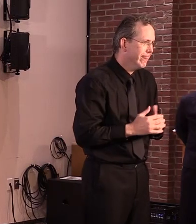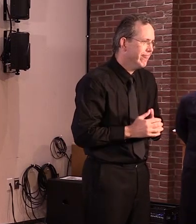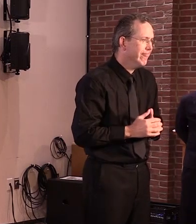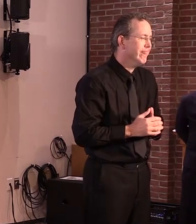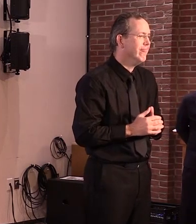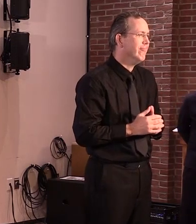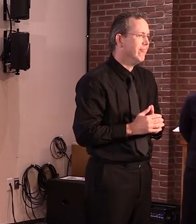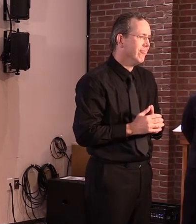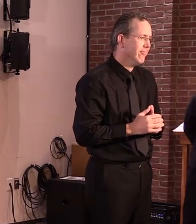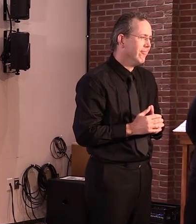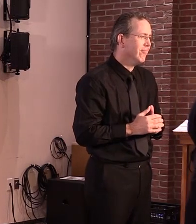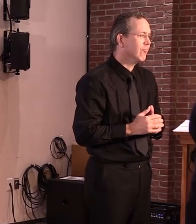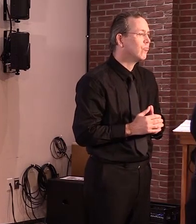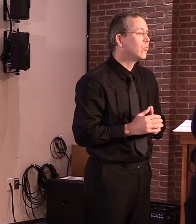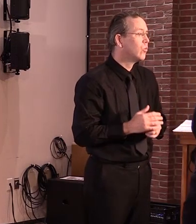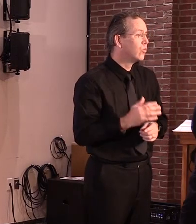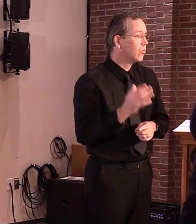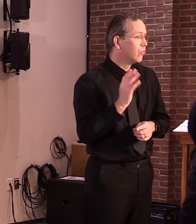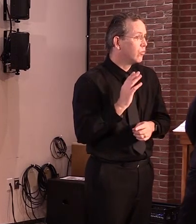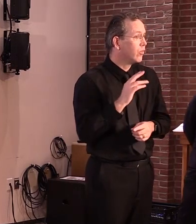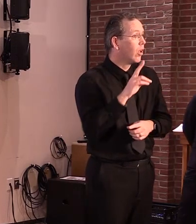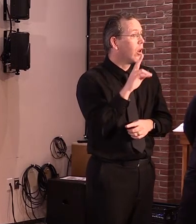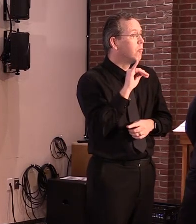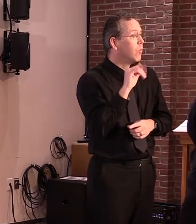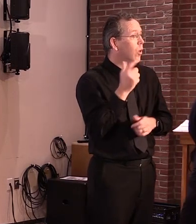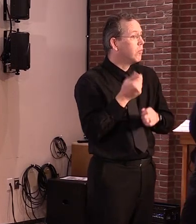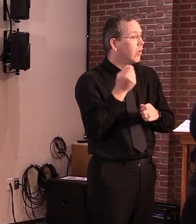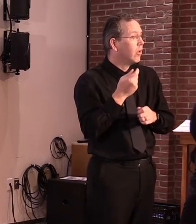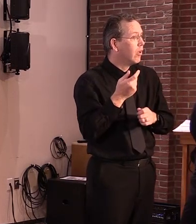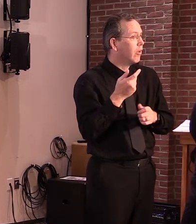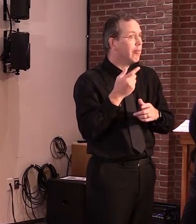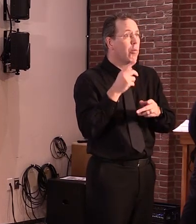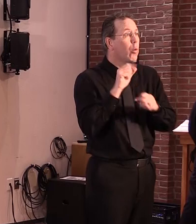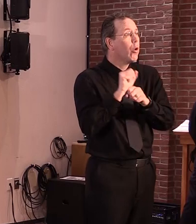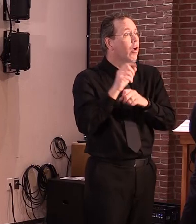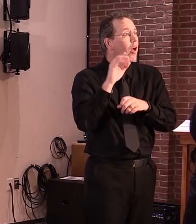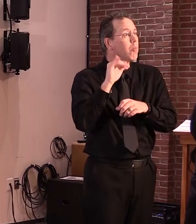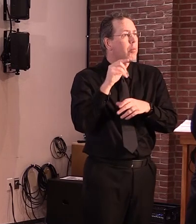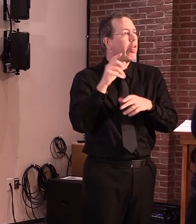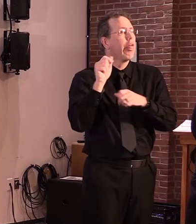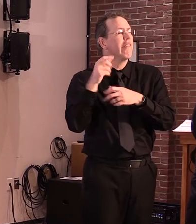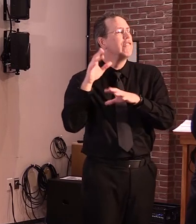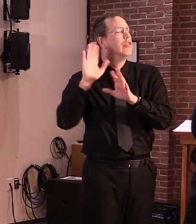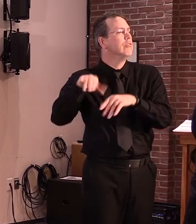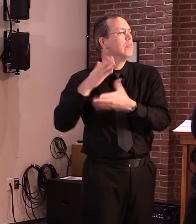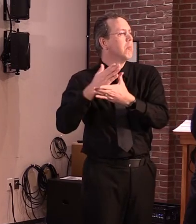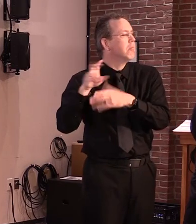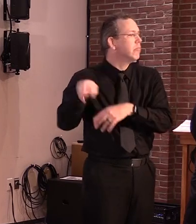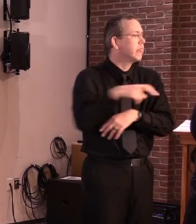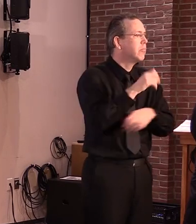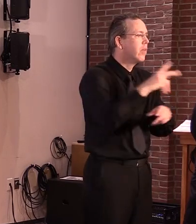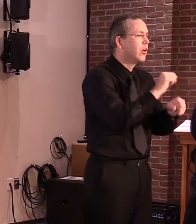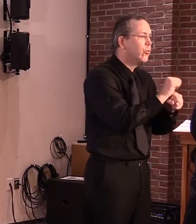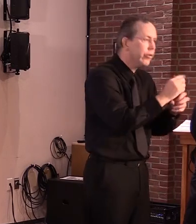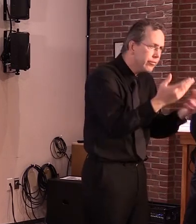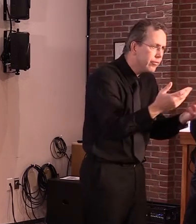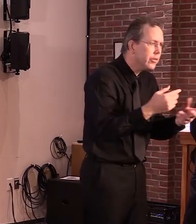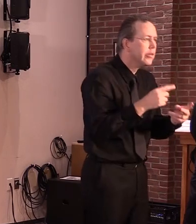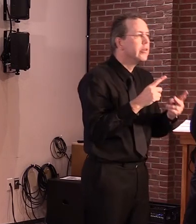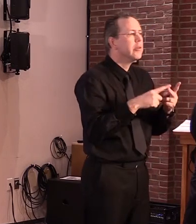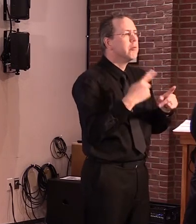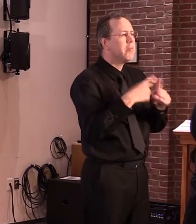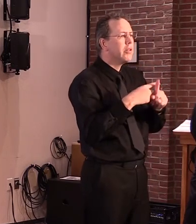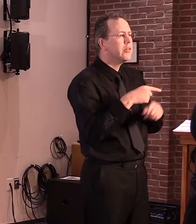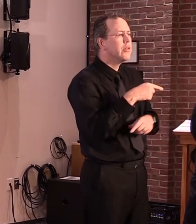on unemployment. But I think at the same time as we and the governor and Dr. Levine, as we continue to work